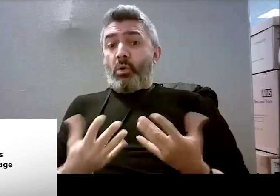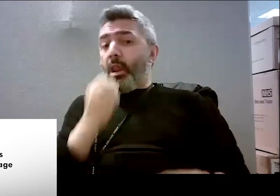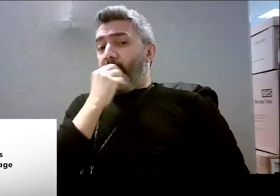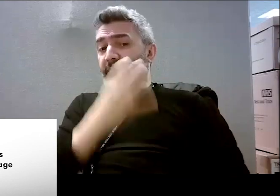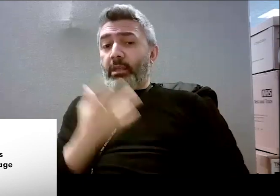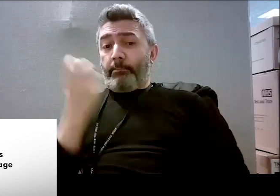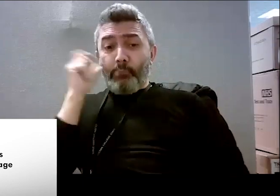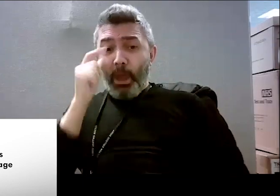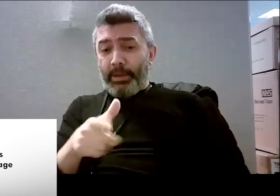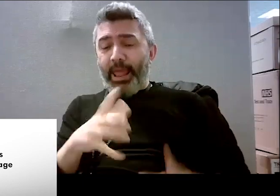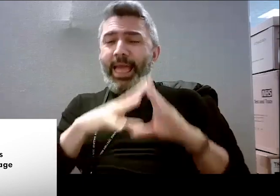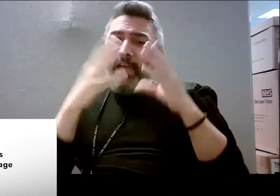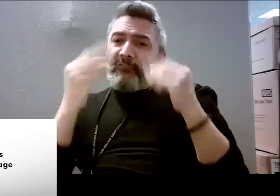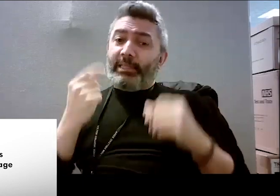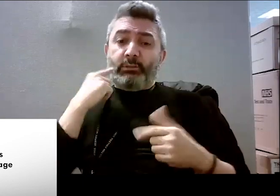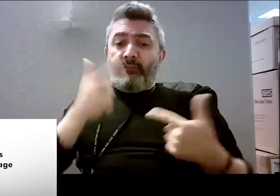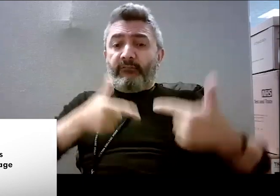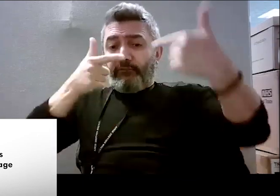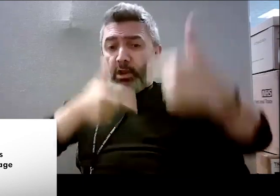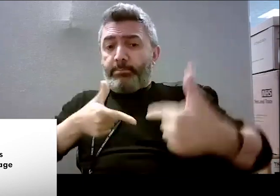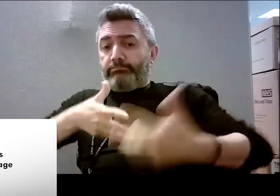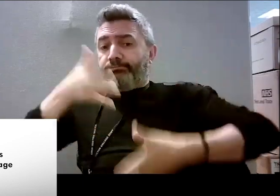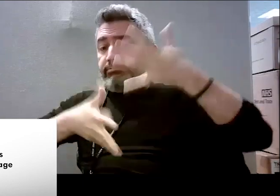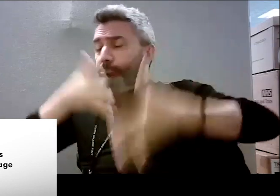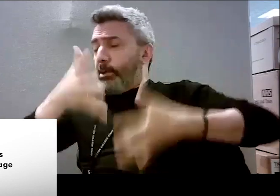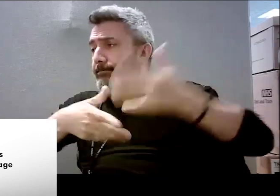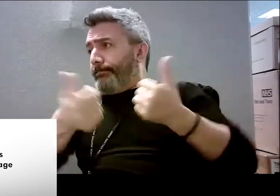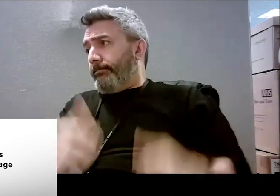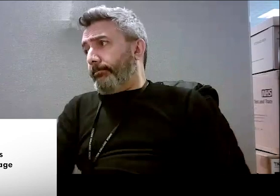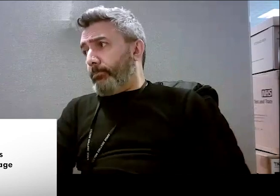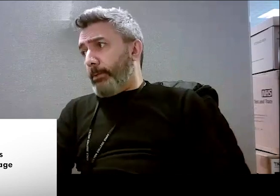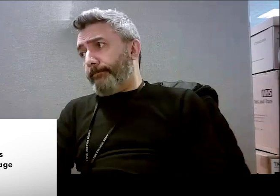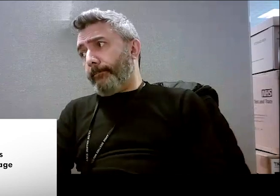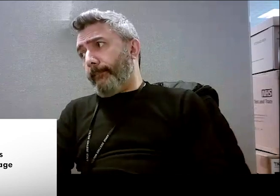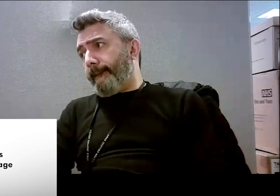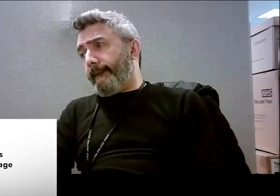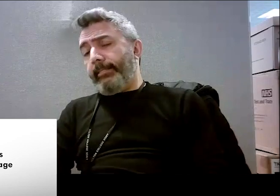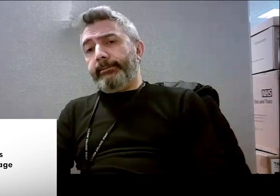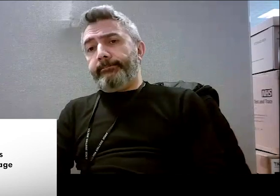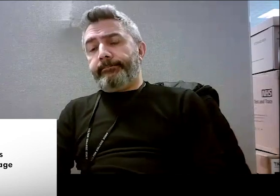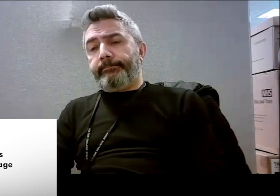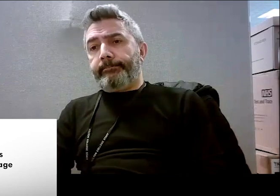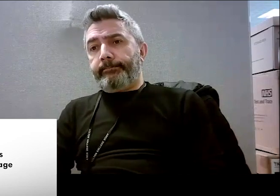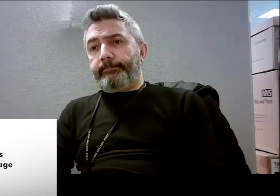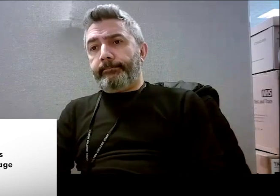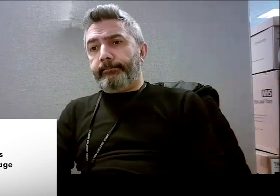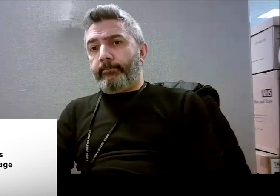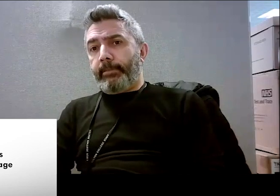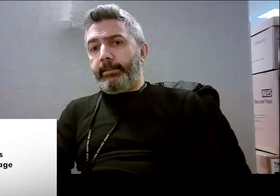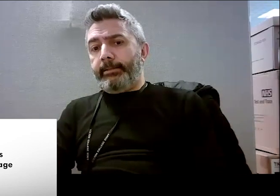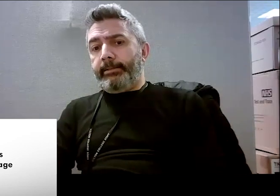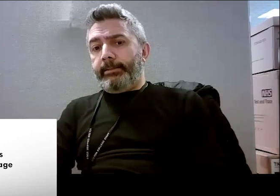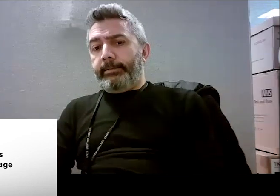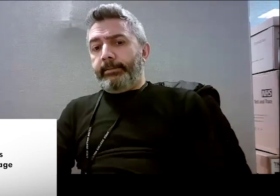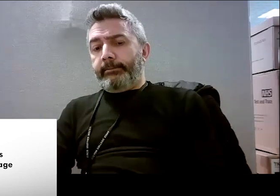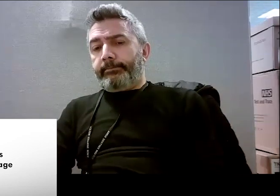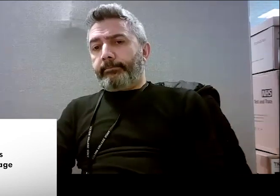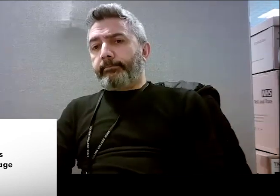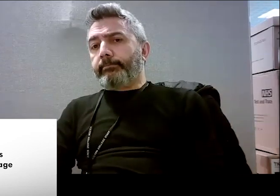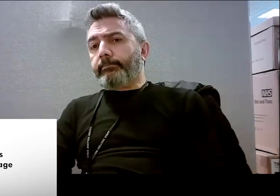And there are lots of attitudes that deaf people couldn't do anything, but now, because of the new mobile phone technology, we've got FaceTime, we've got